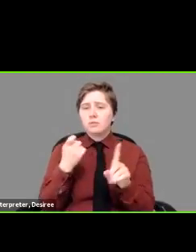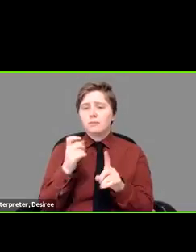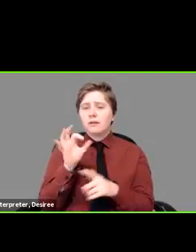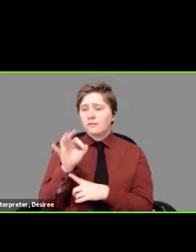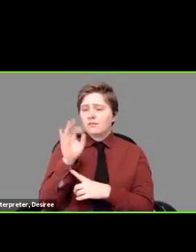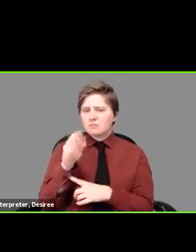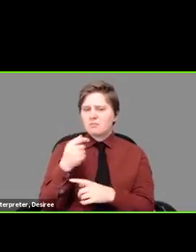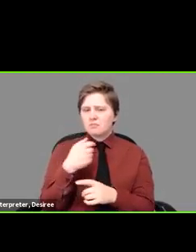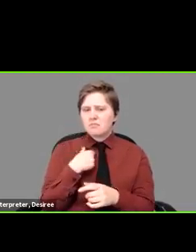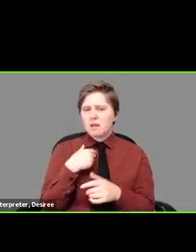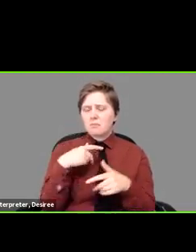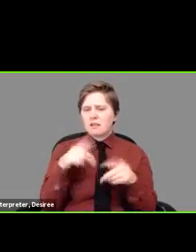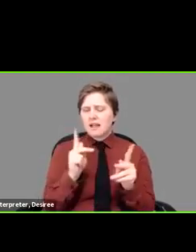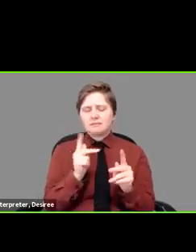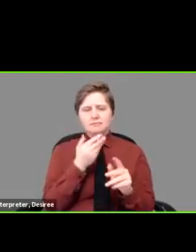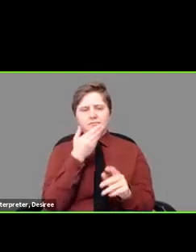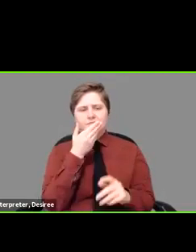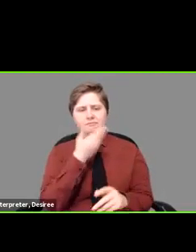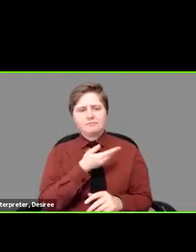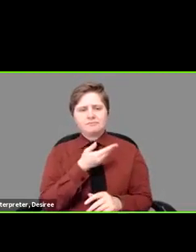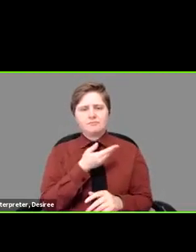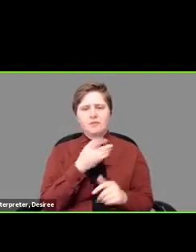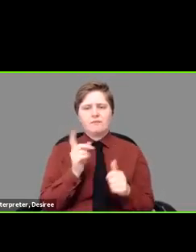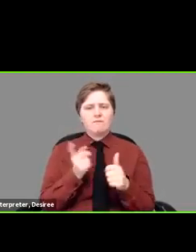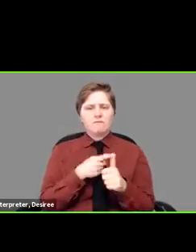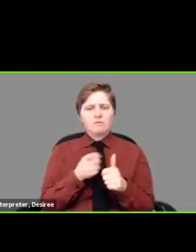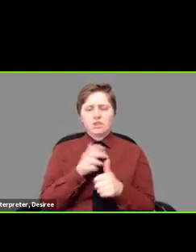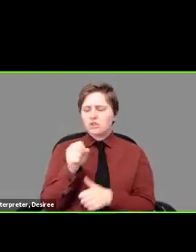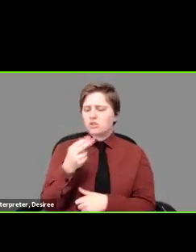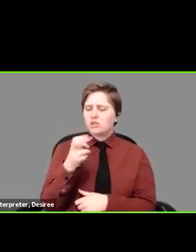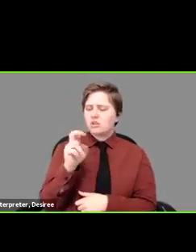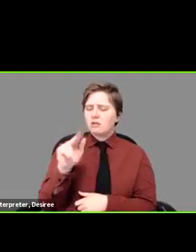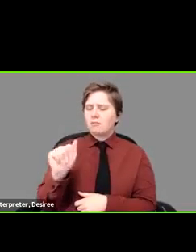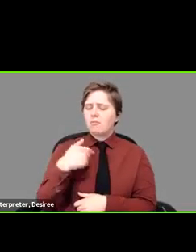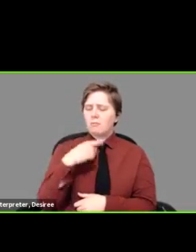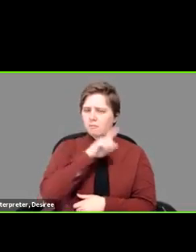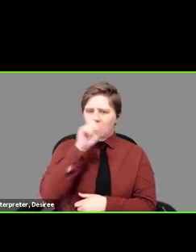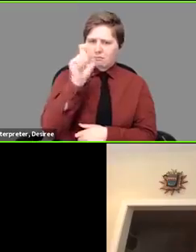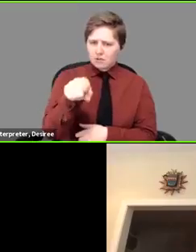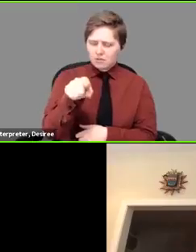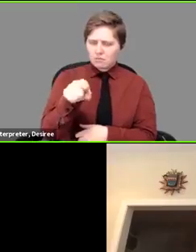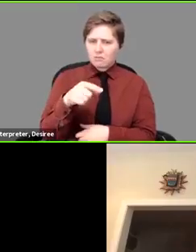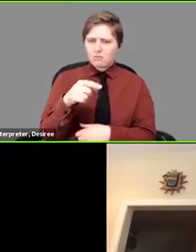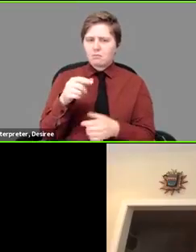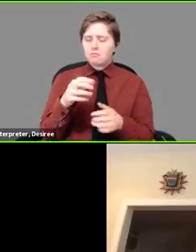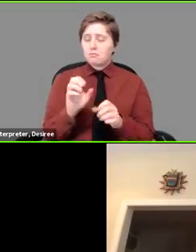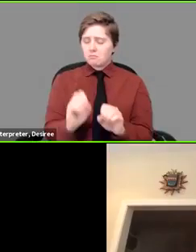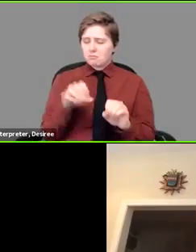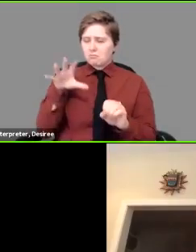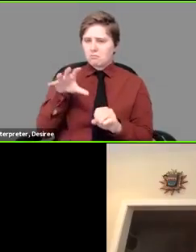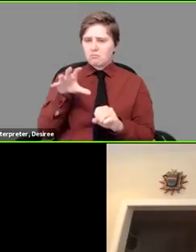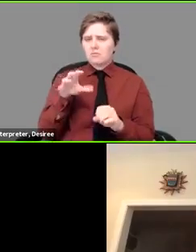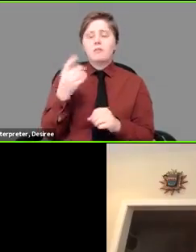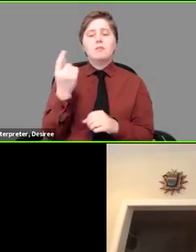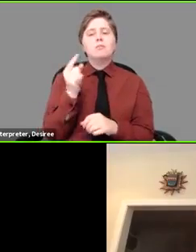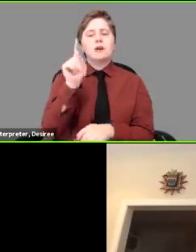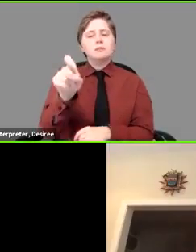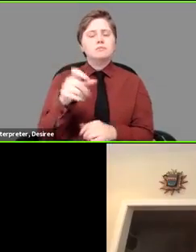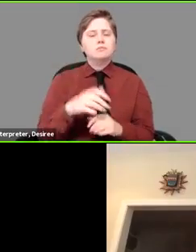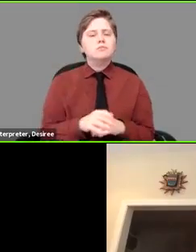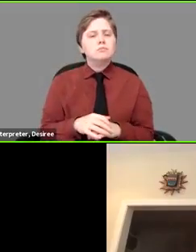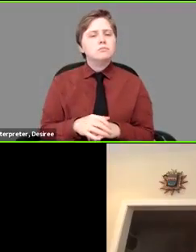Facebook. I'm going to let first, Sheena, I will ask you to please pop on. And somebody is asking